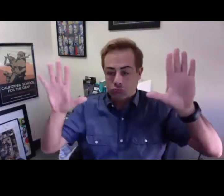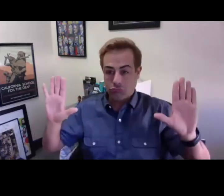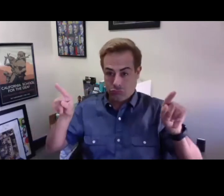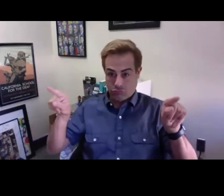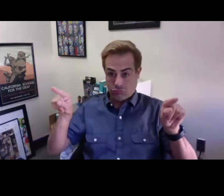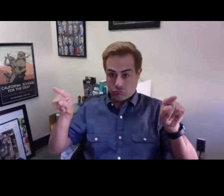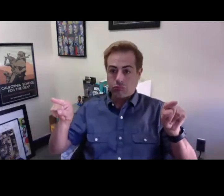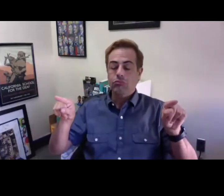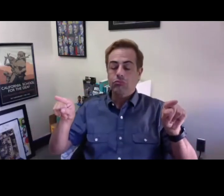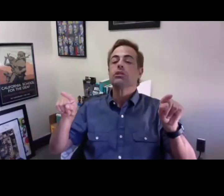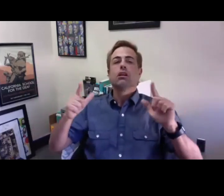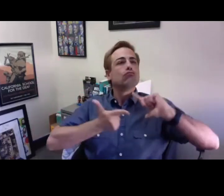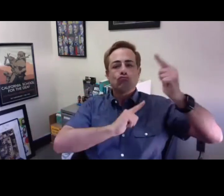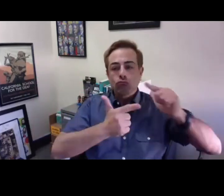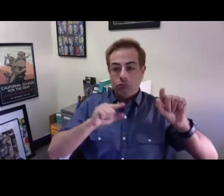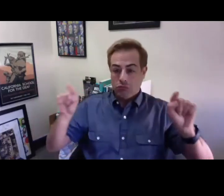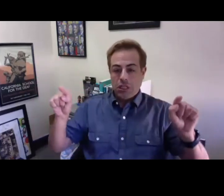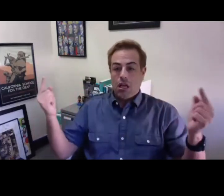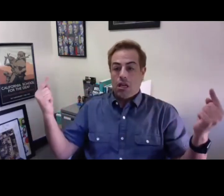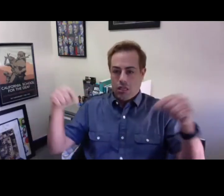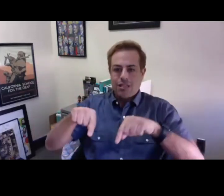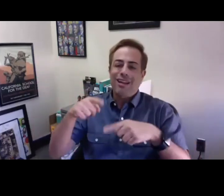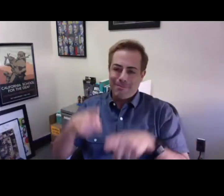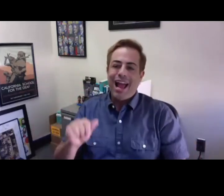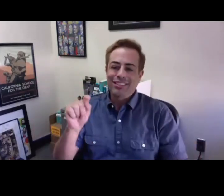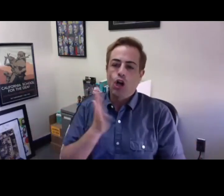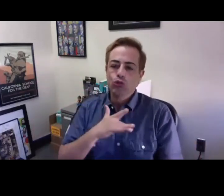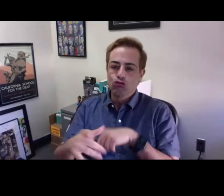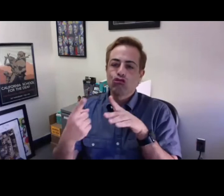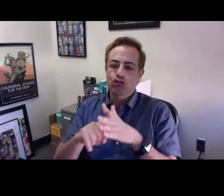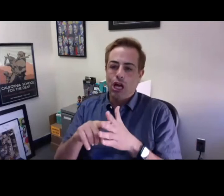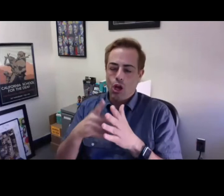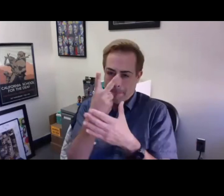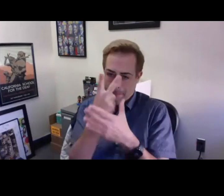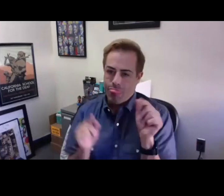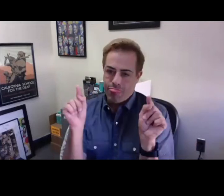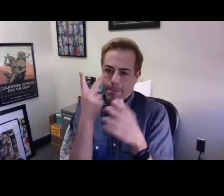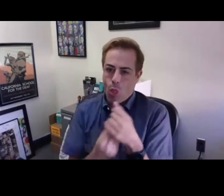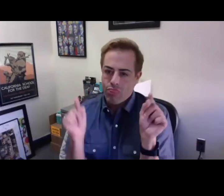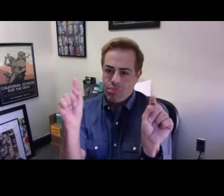Learning is a little bit more structured, whereas acquisition is